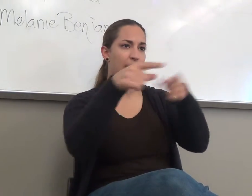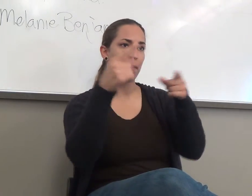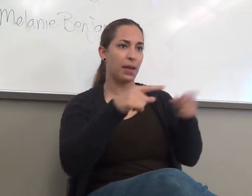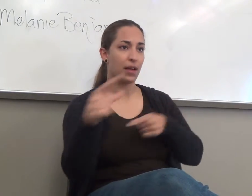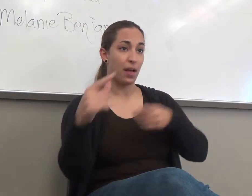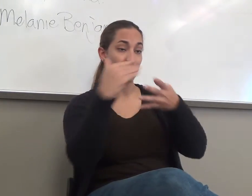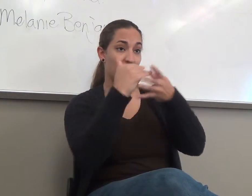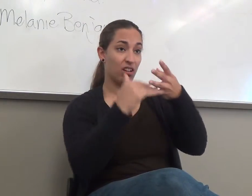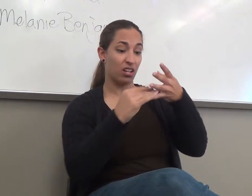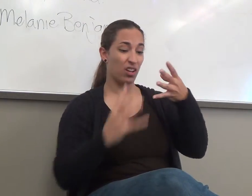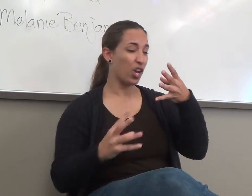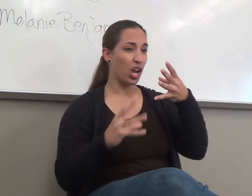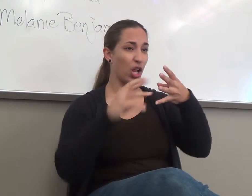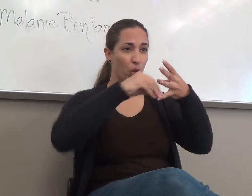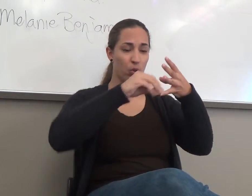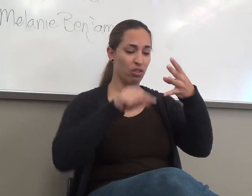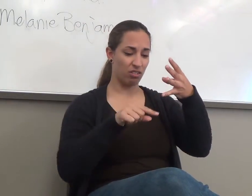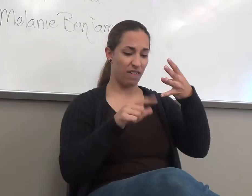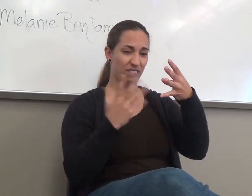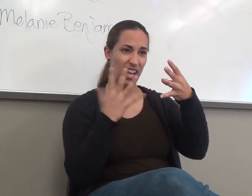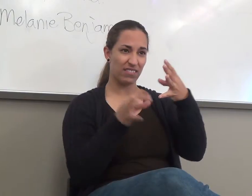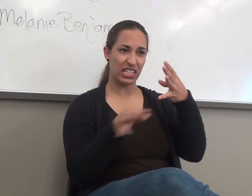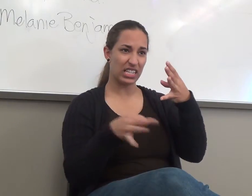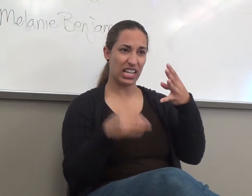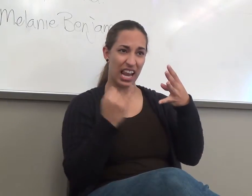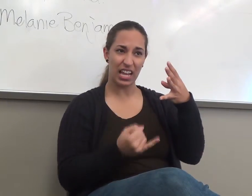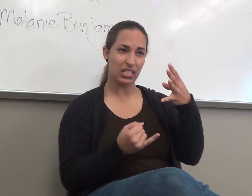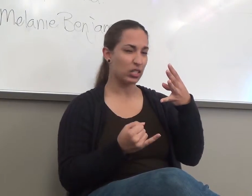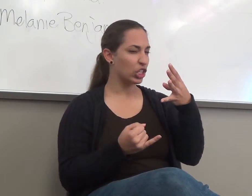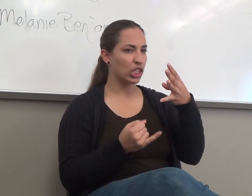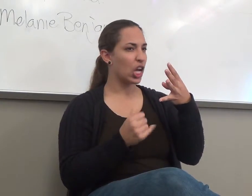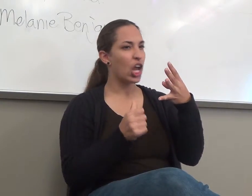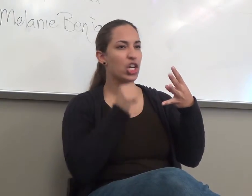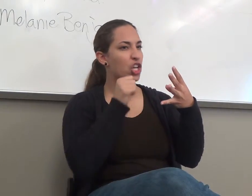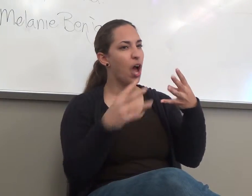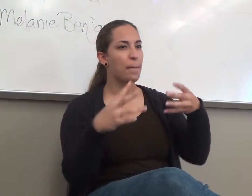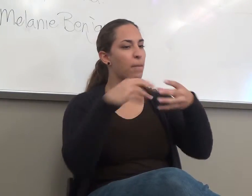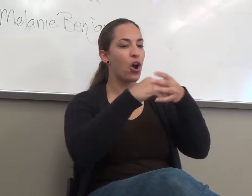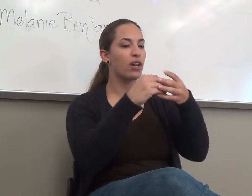No. These are the concluding sentences. So again, a concluding